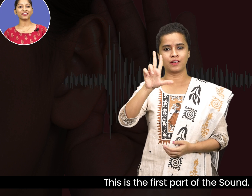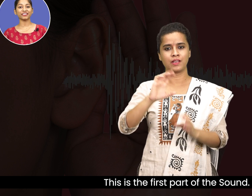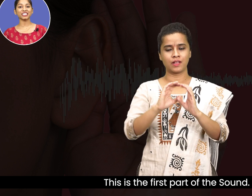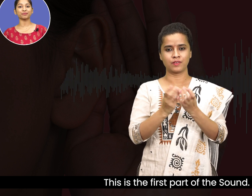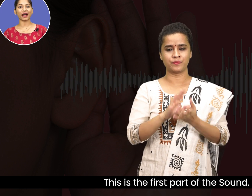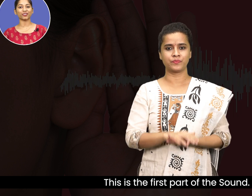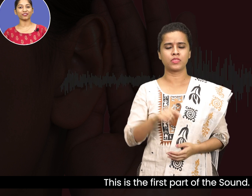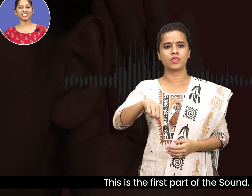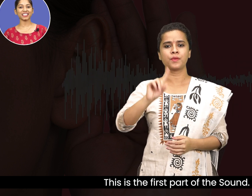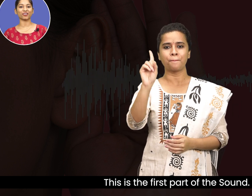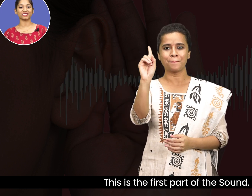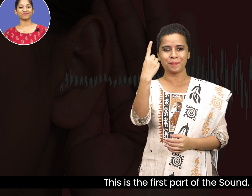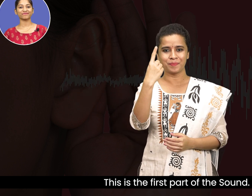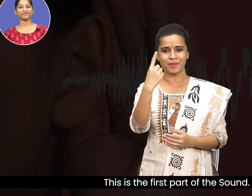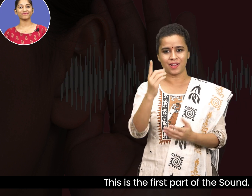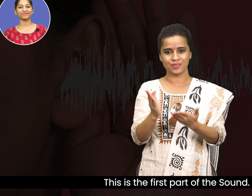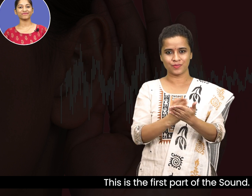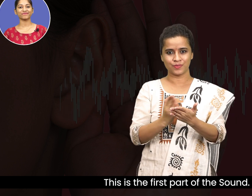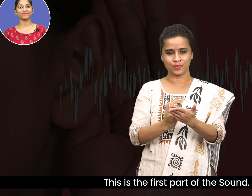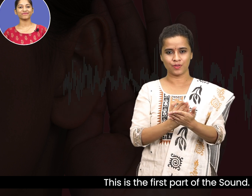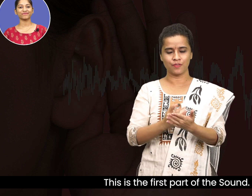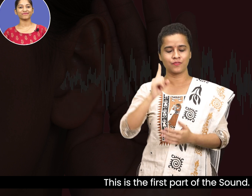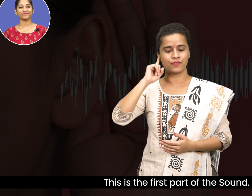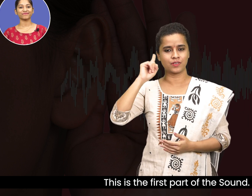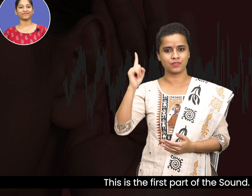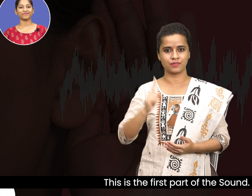This is the first part of the sound.